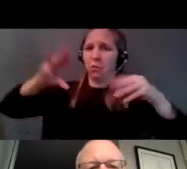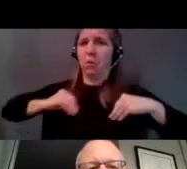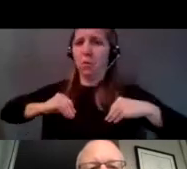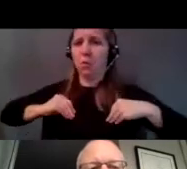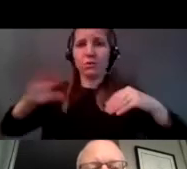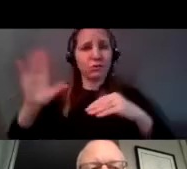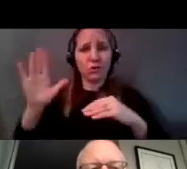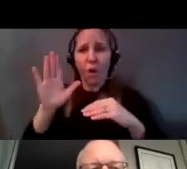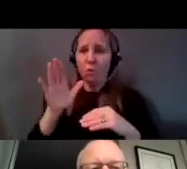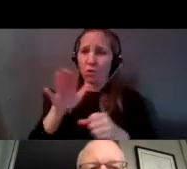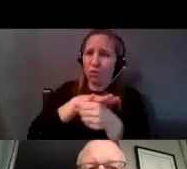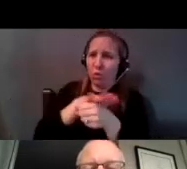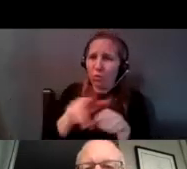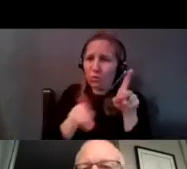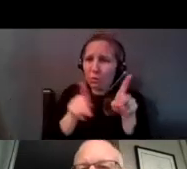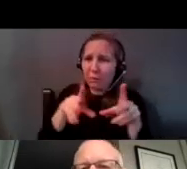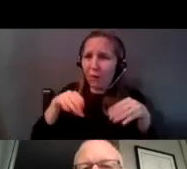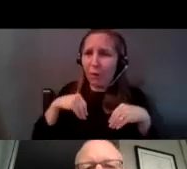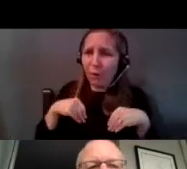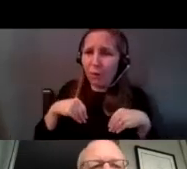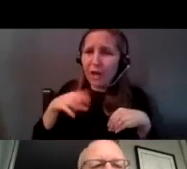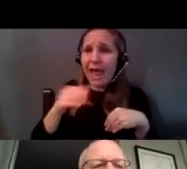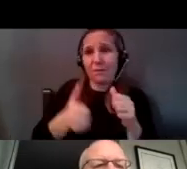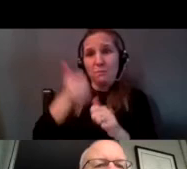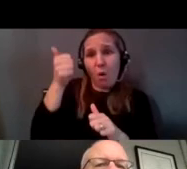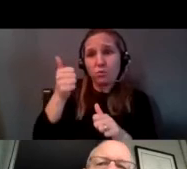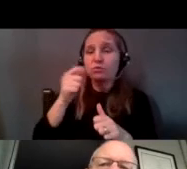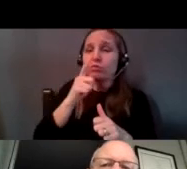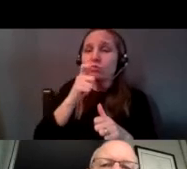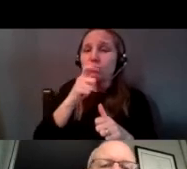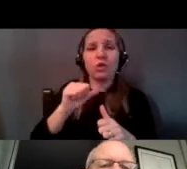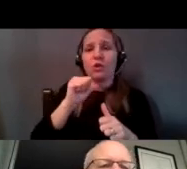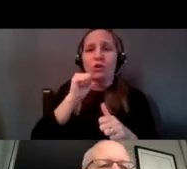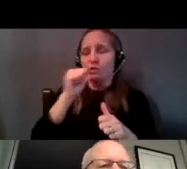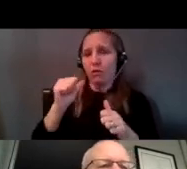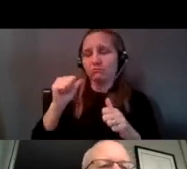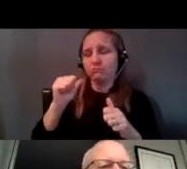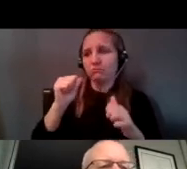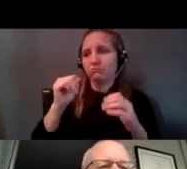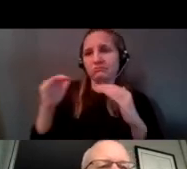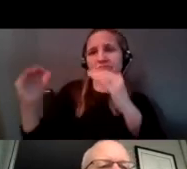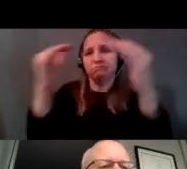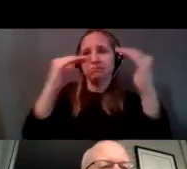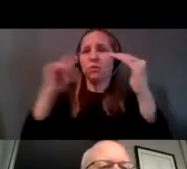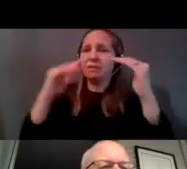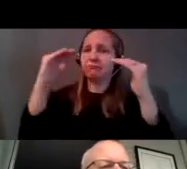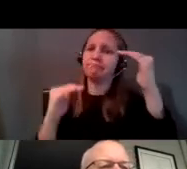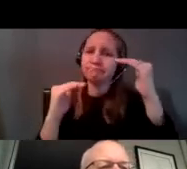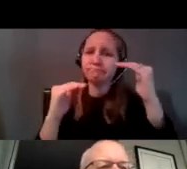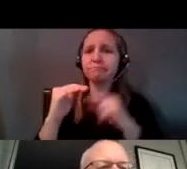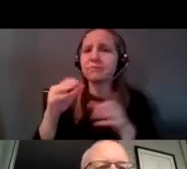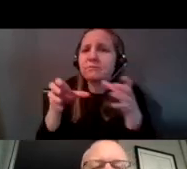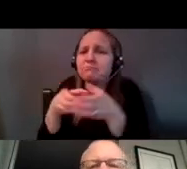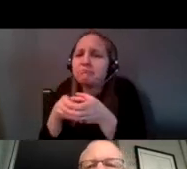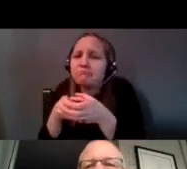there are a component of that are minority-owned businesses. And the ability to have a healthy small business